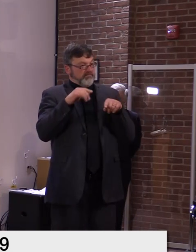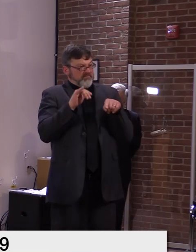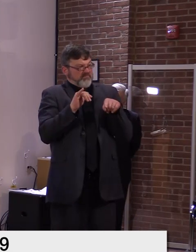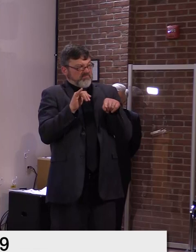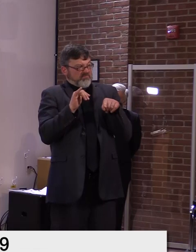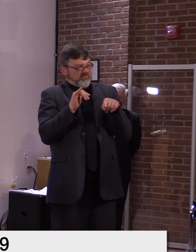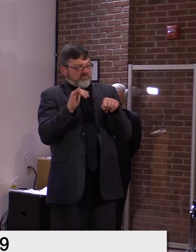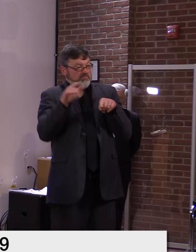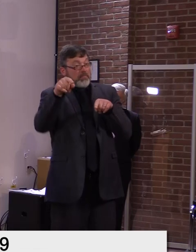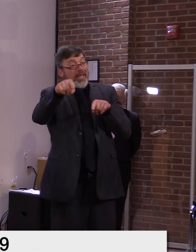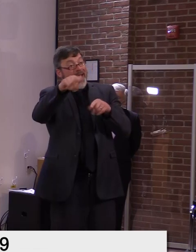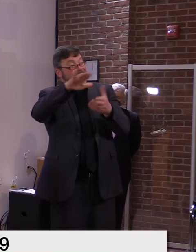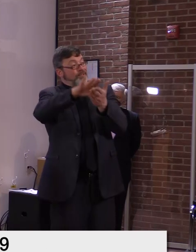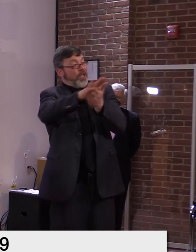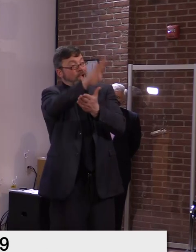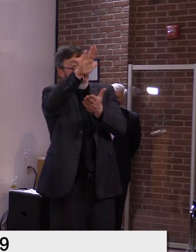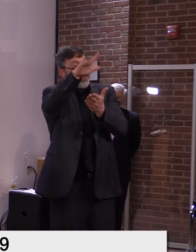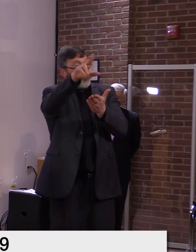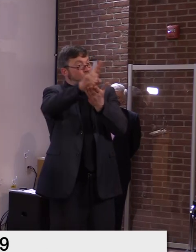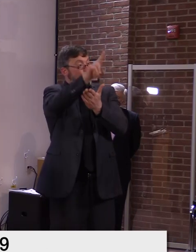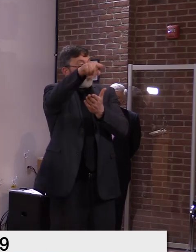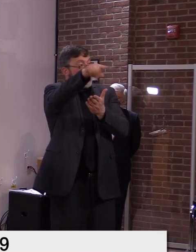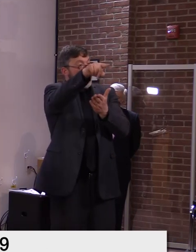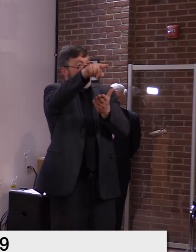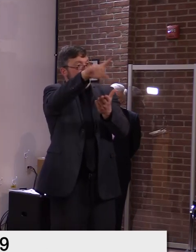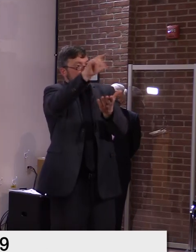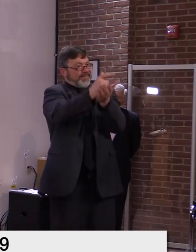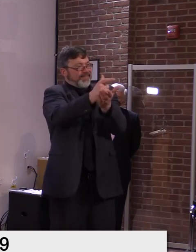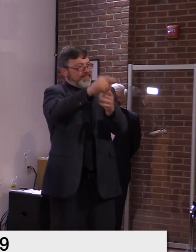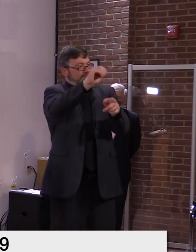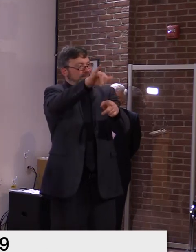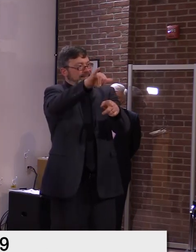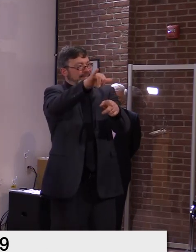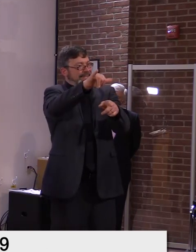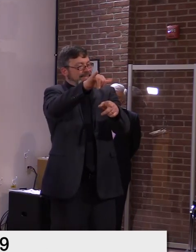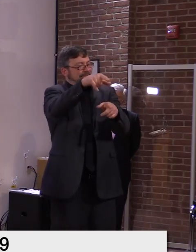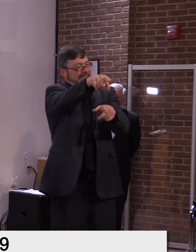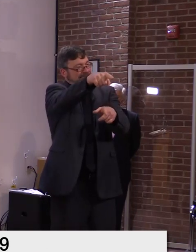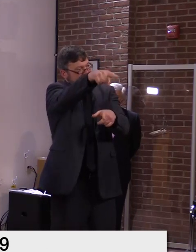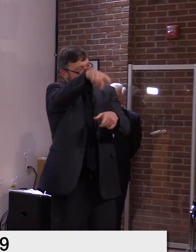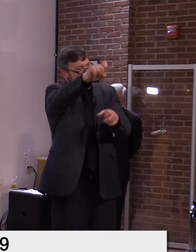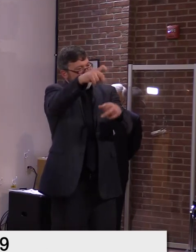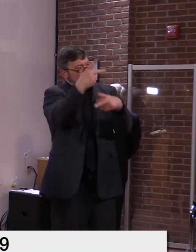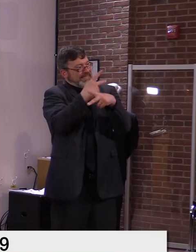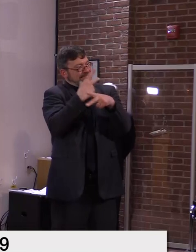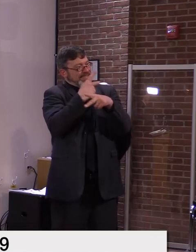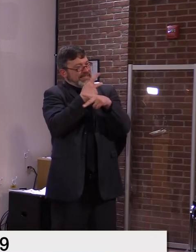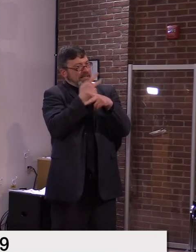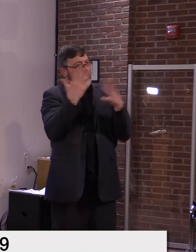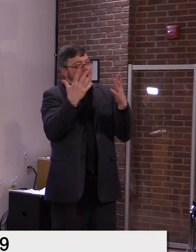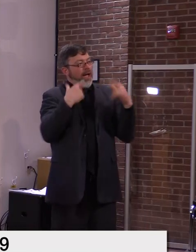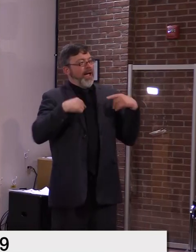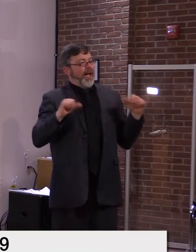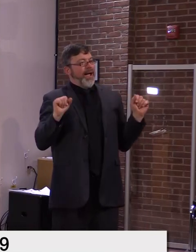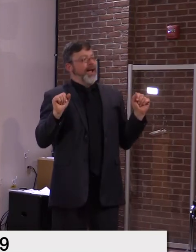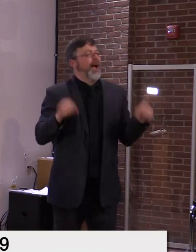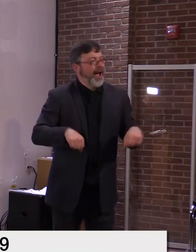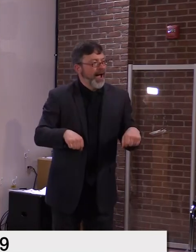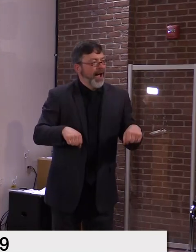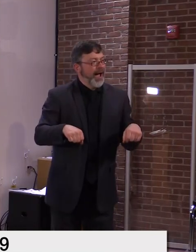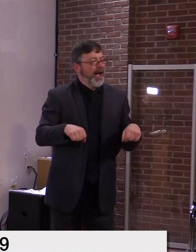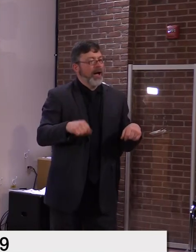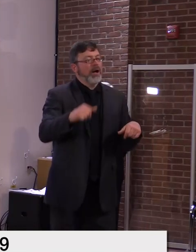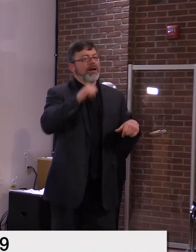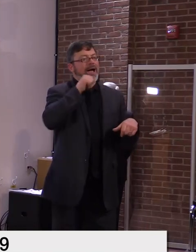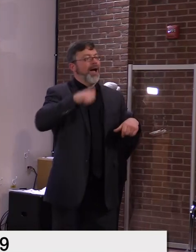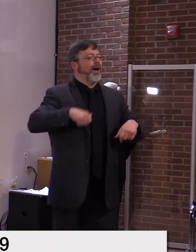educational institutions, to reflect on what you can do. And I know that maybe a month ago it didn't